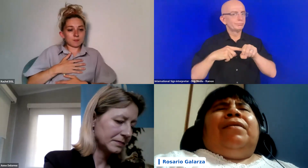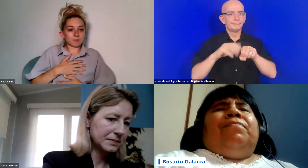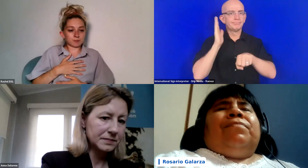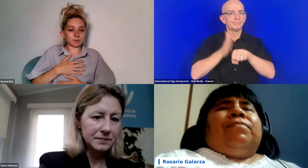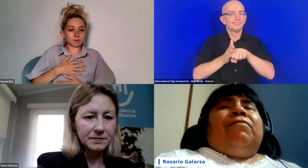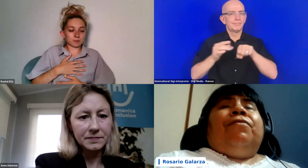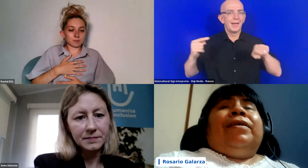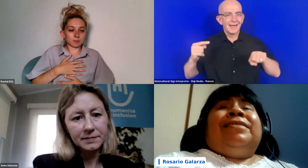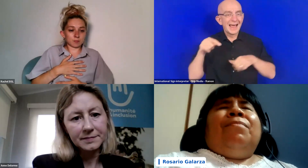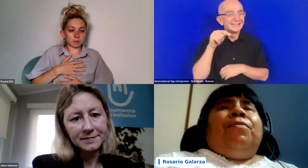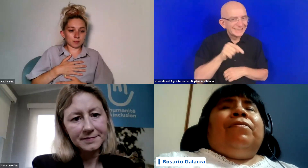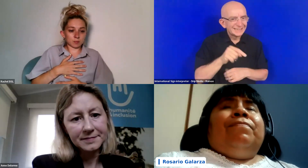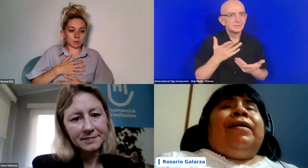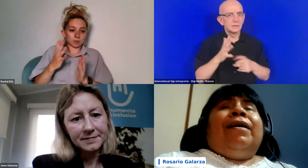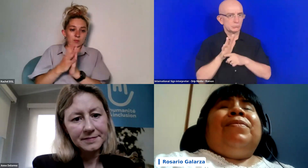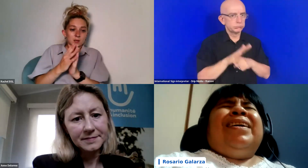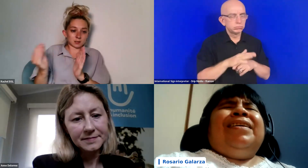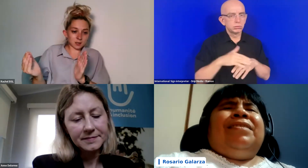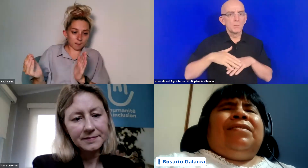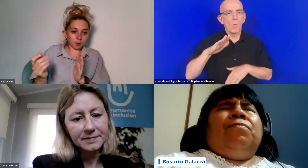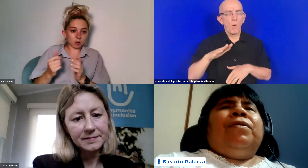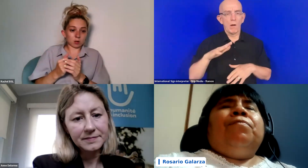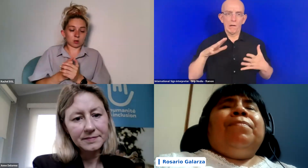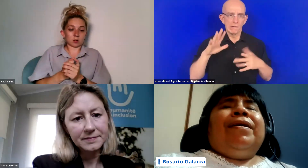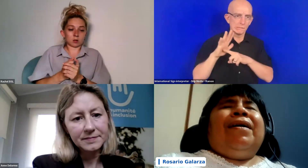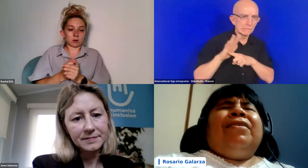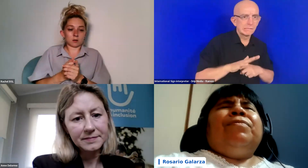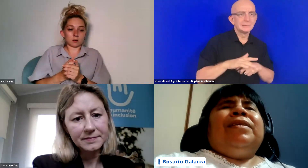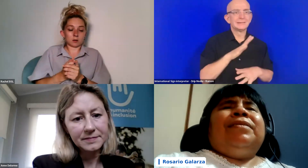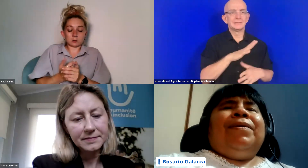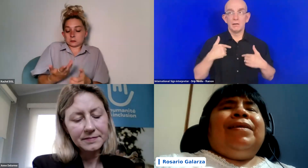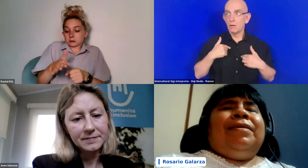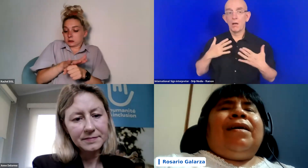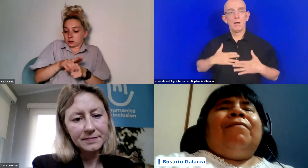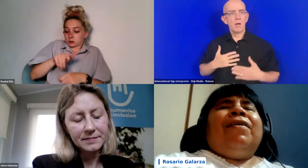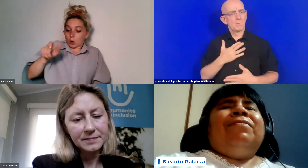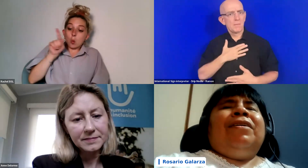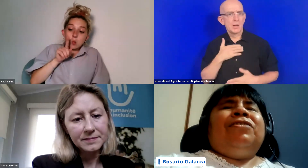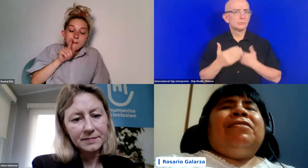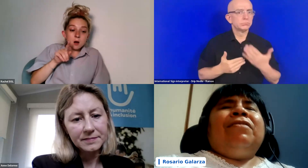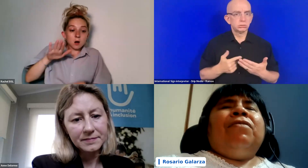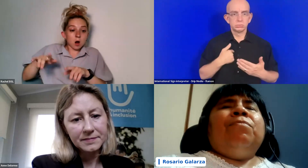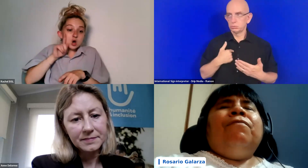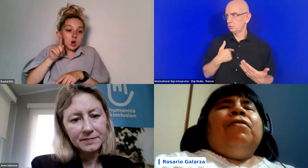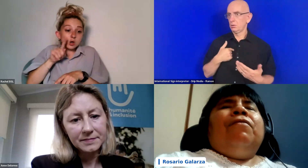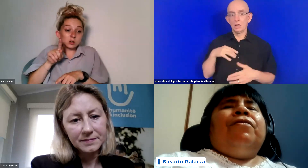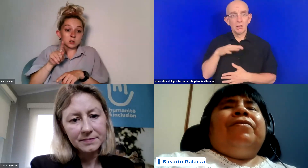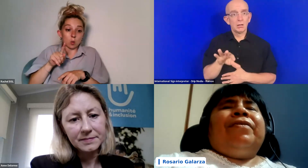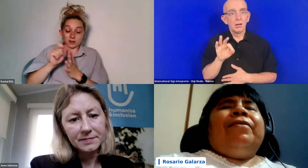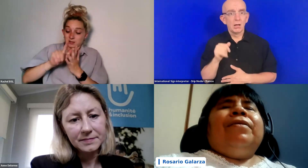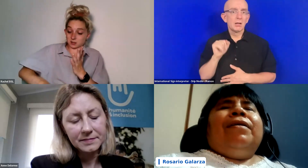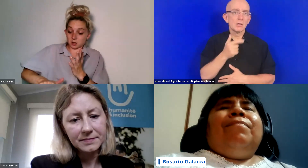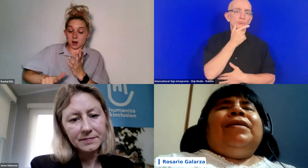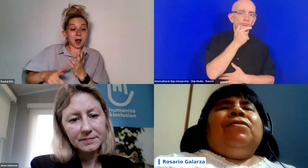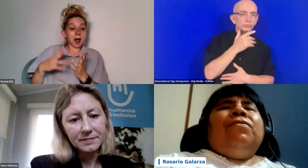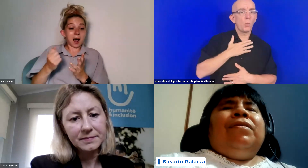upon them. For example, there have been cases where women and girls with disabilities have had their children removed from their